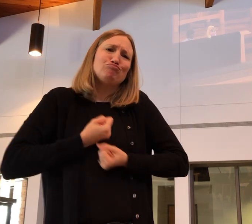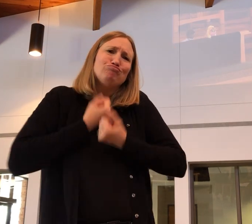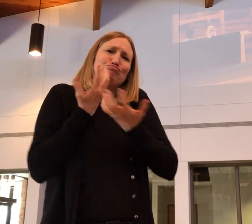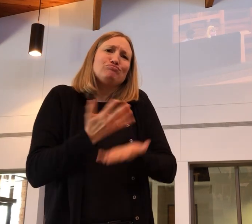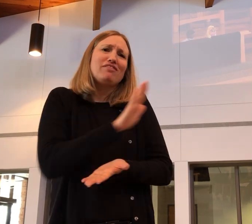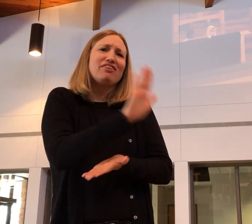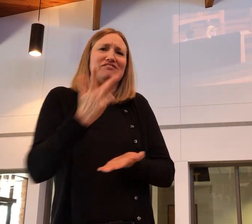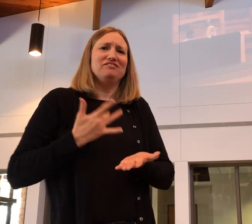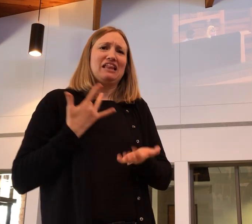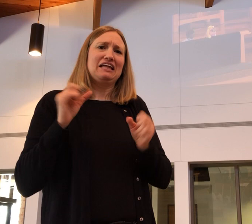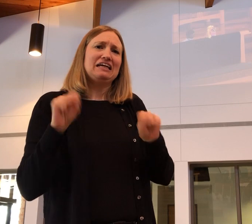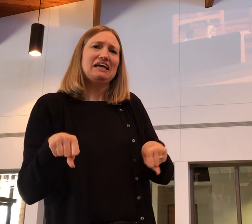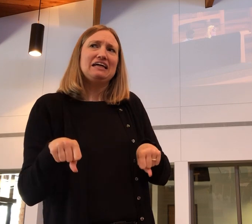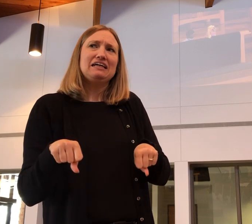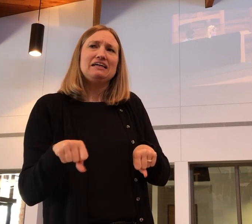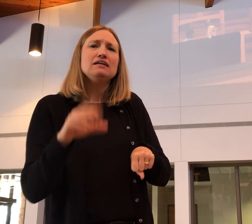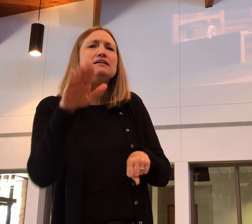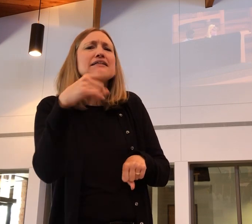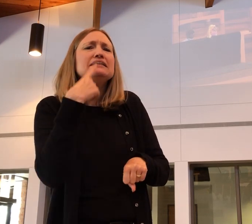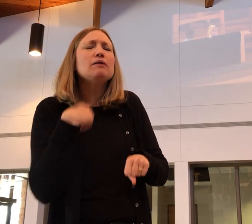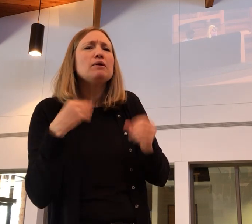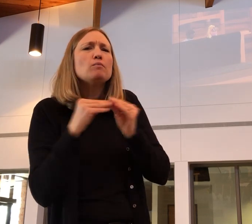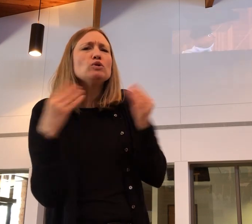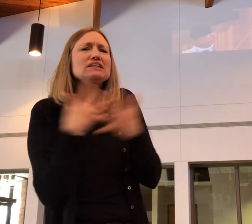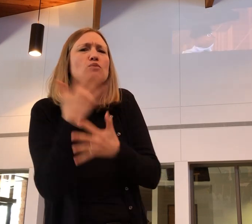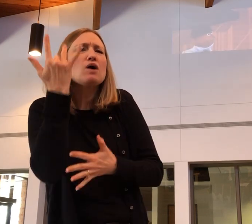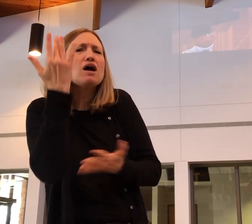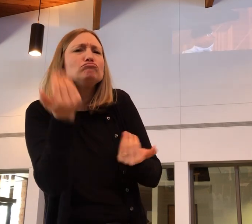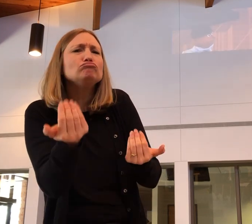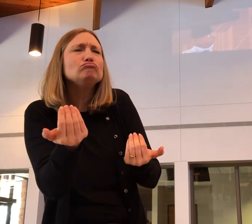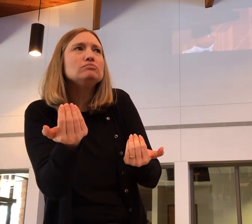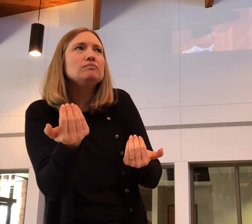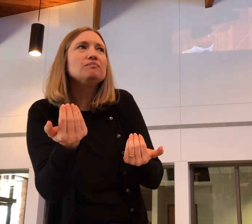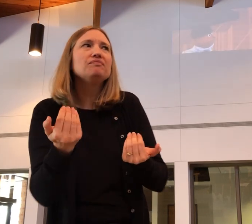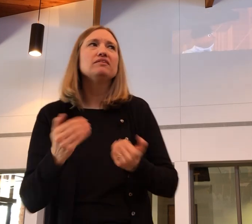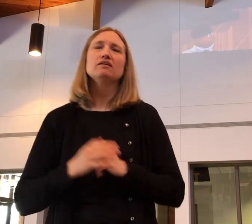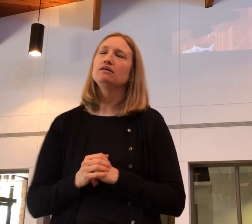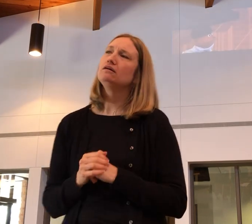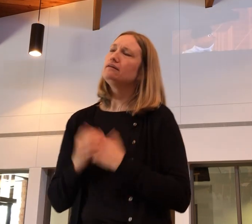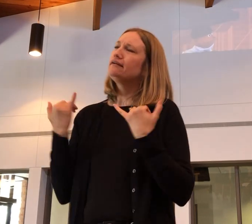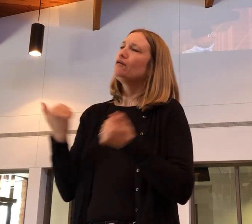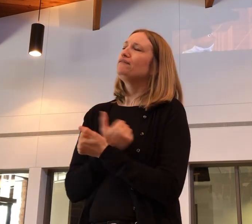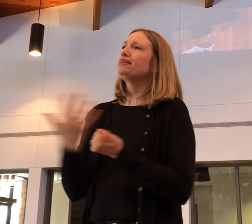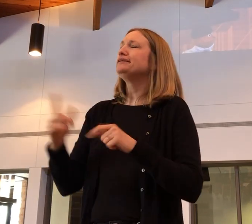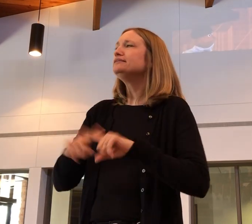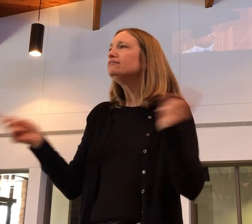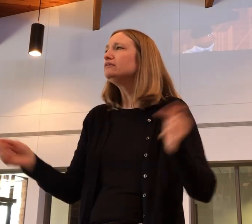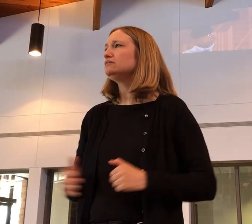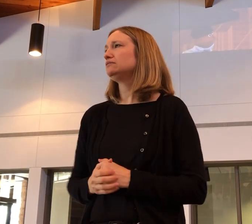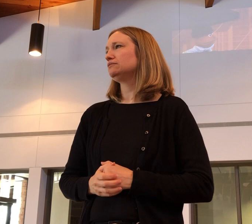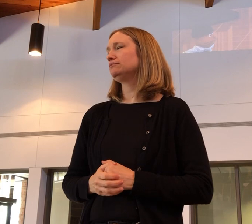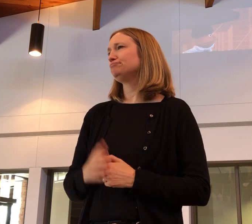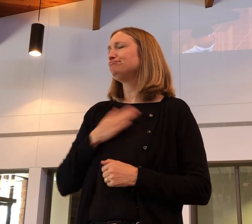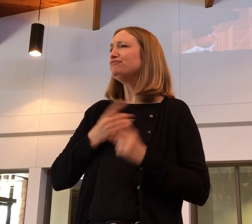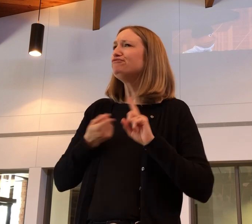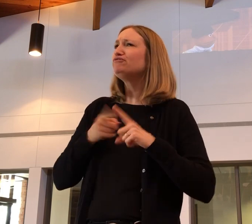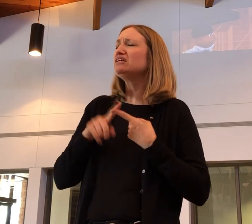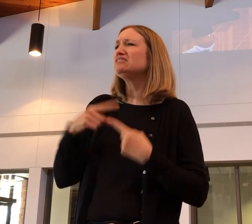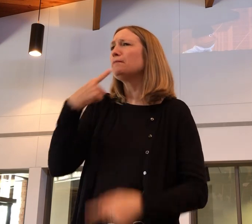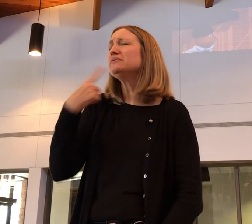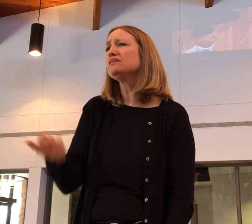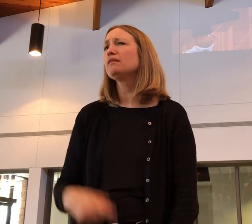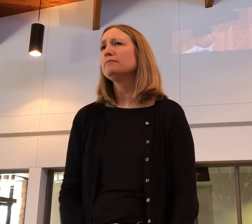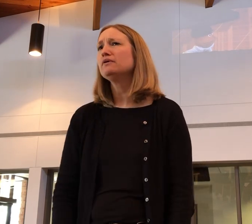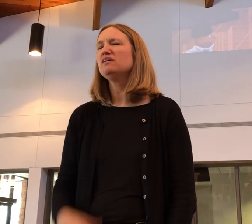with. Can you say more about why you're scared? Everything is different. I miss my friends. It's still